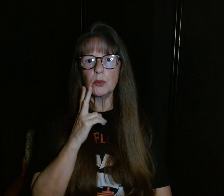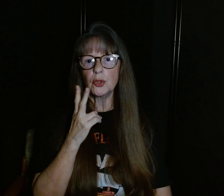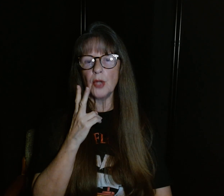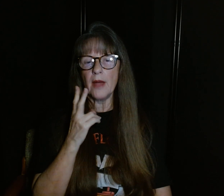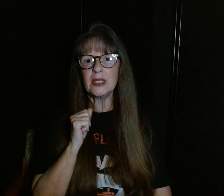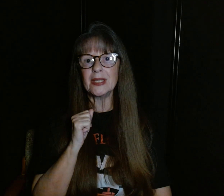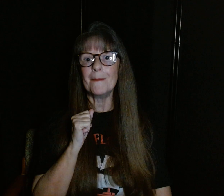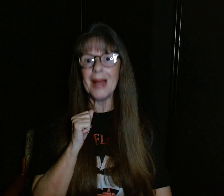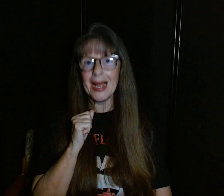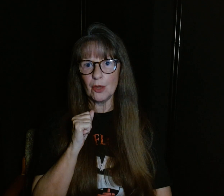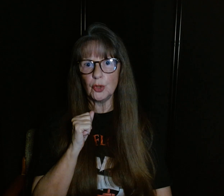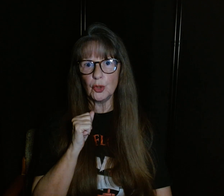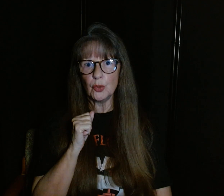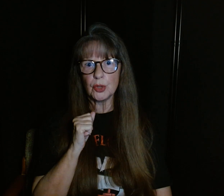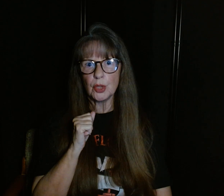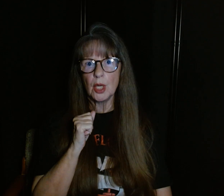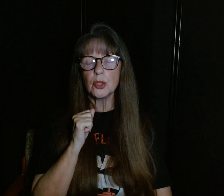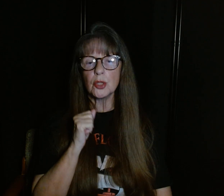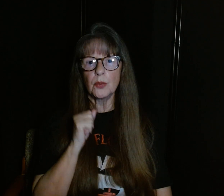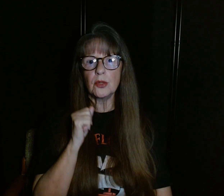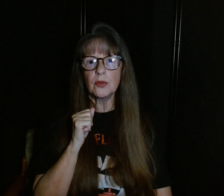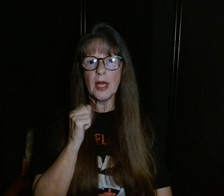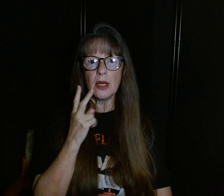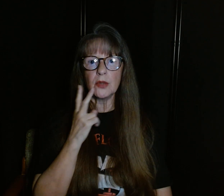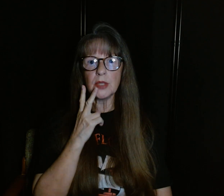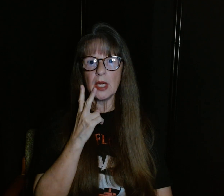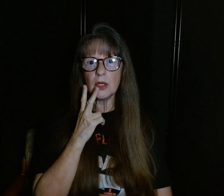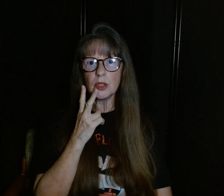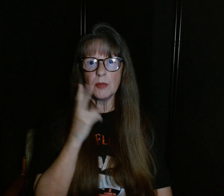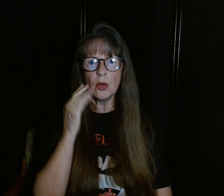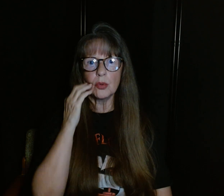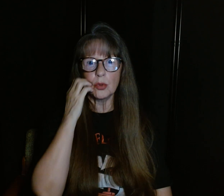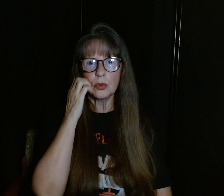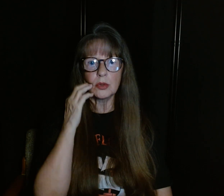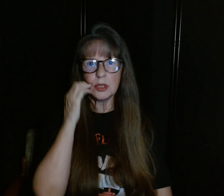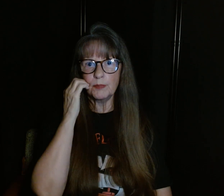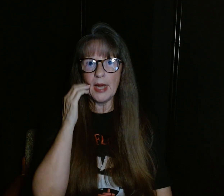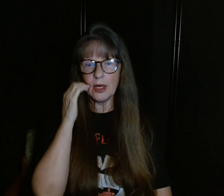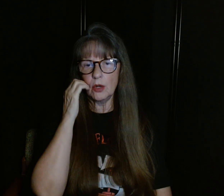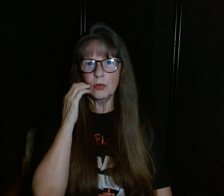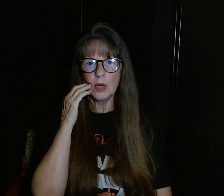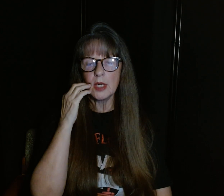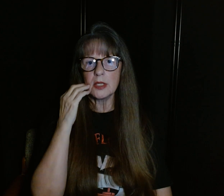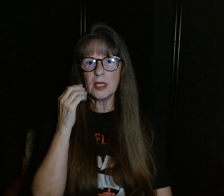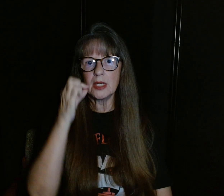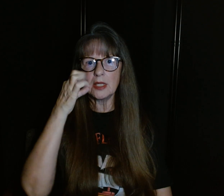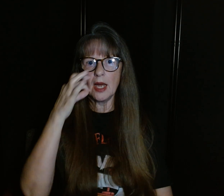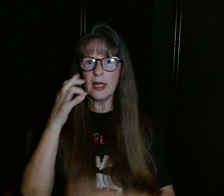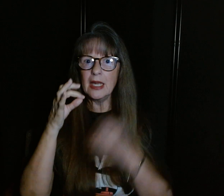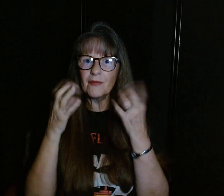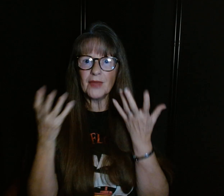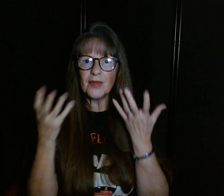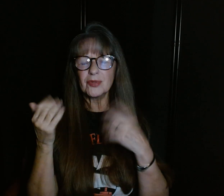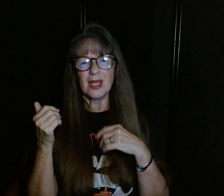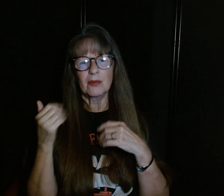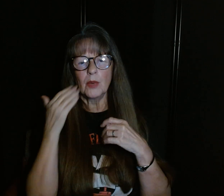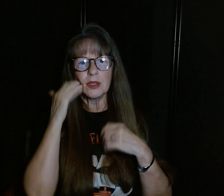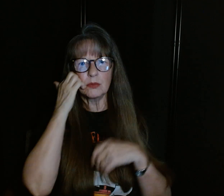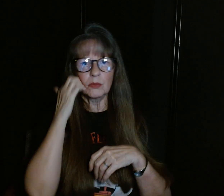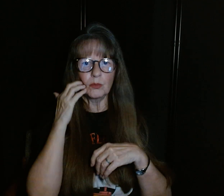you have any tobacco use? So when I do that, I'll say smoke or tobacco, because they could and if they're saying